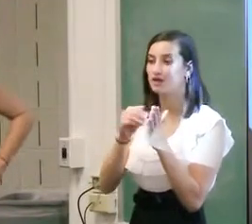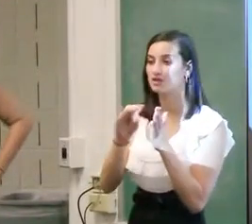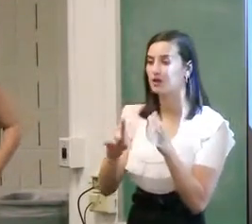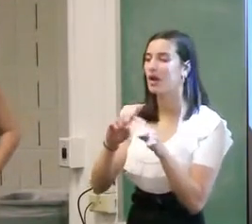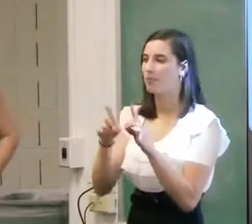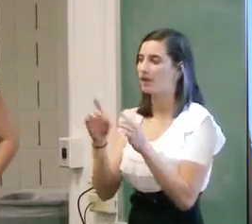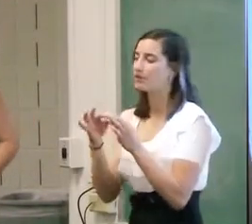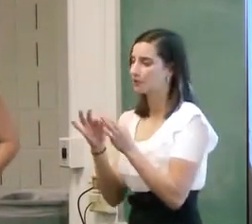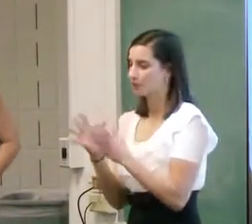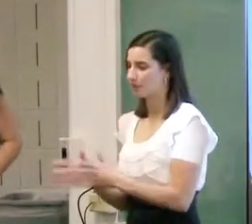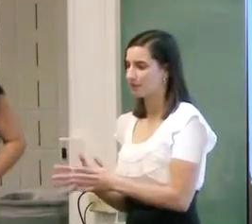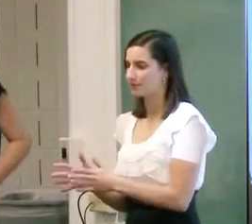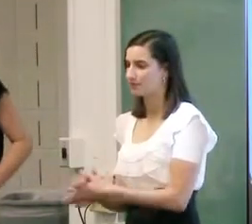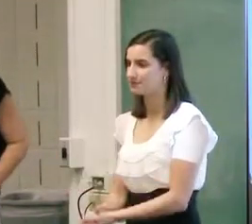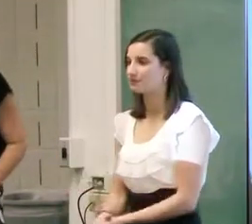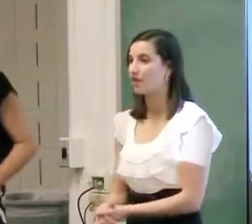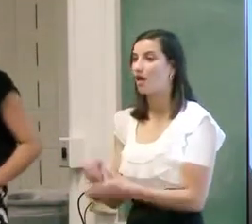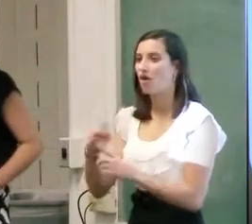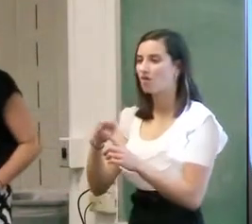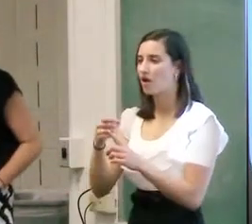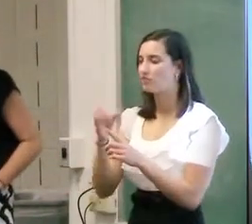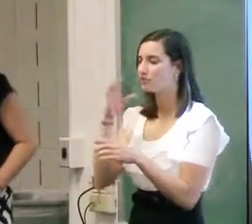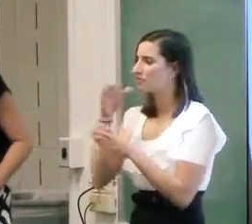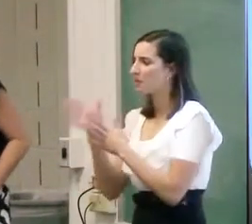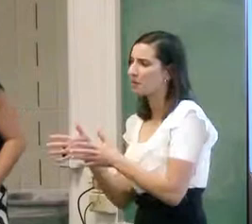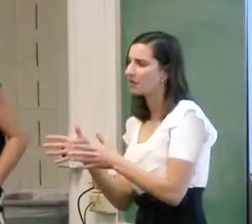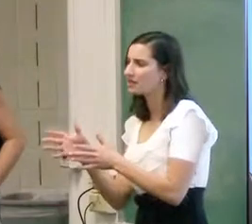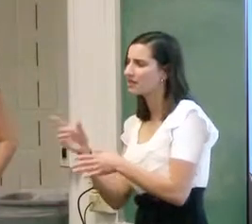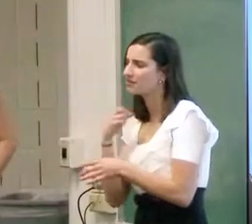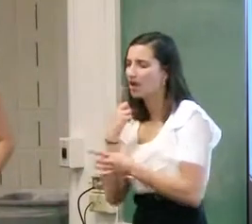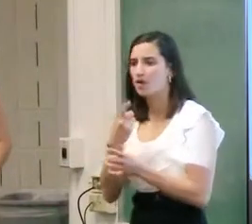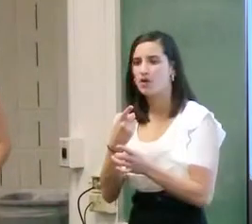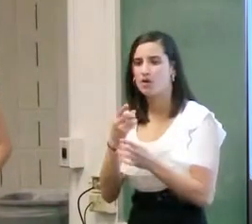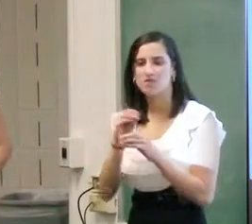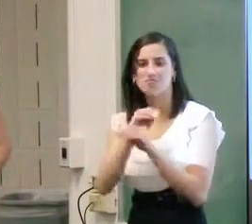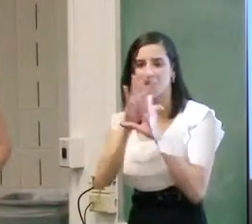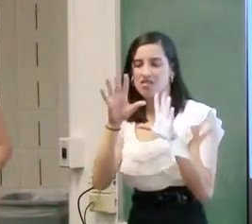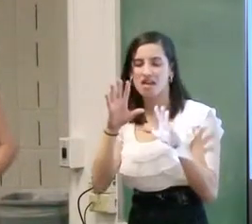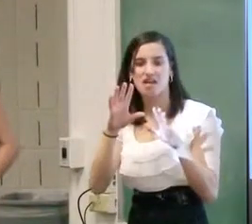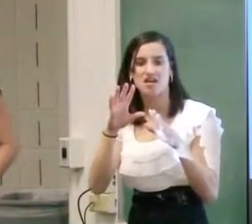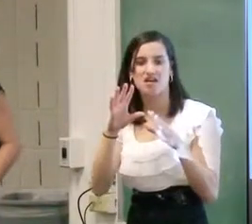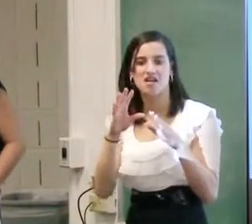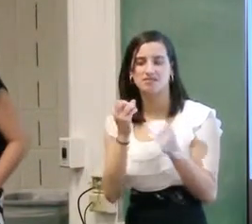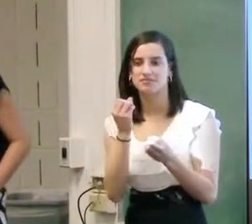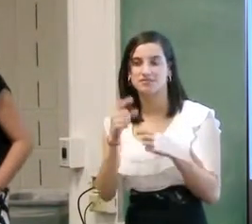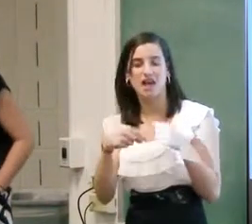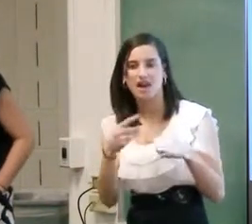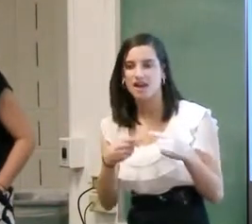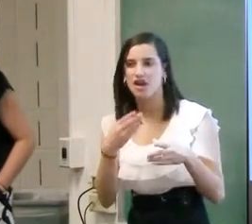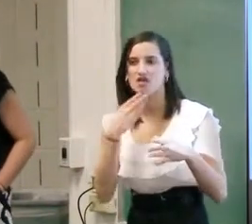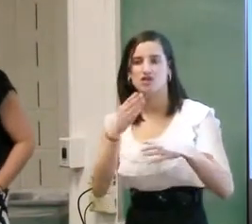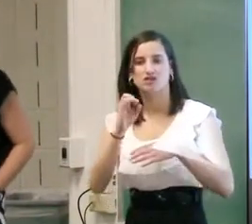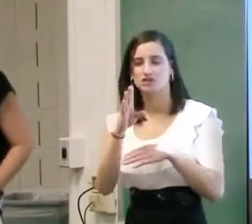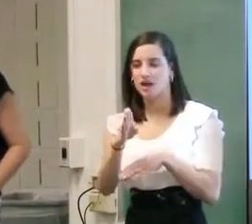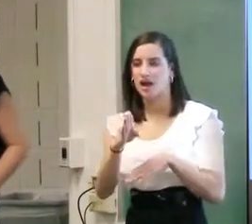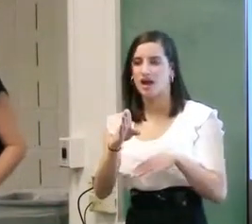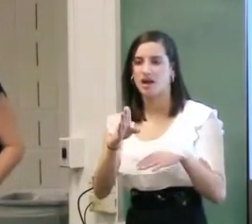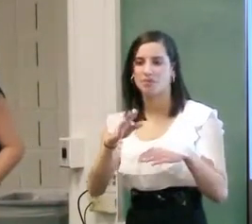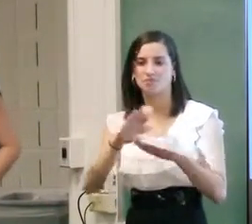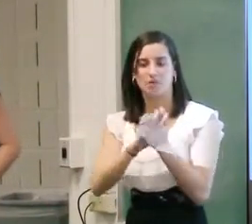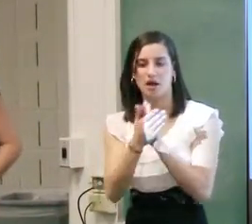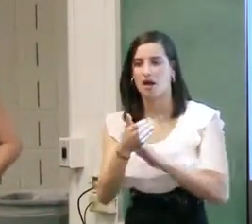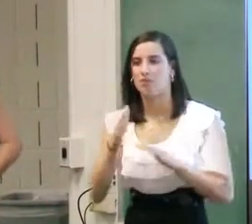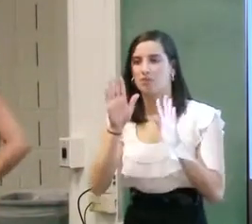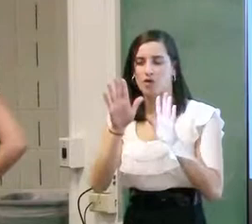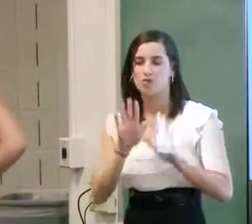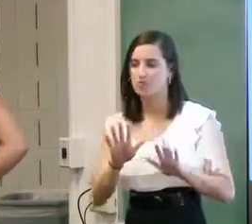Being told from a stranger that your signing is beautiful, natural, and clear, that you did a good job and you're going to make a great interpreter,